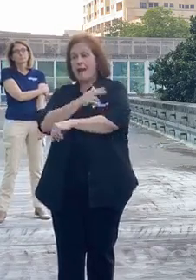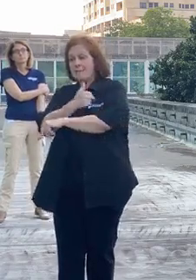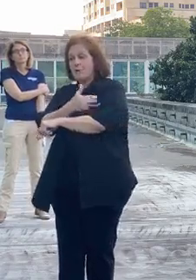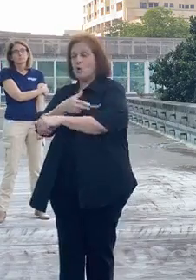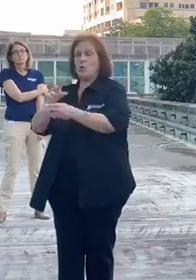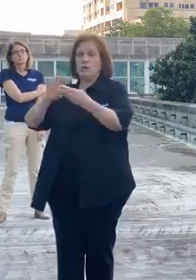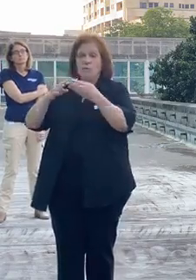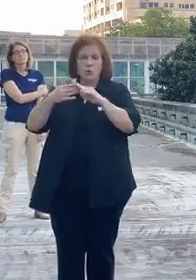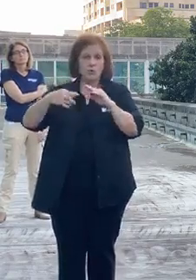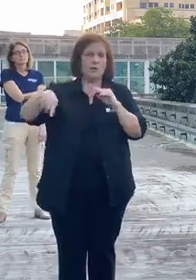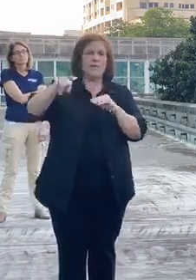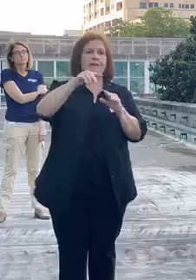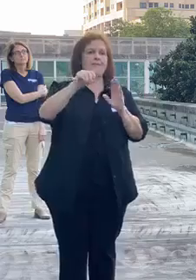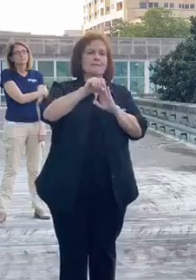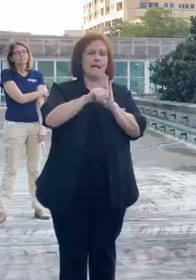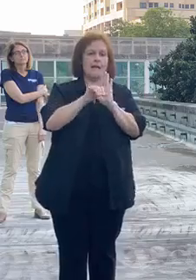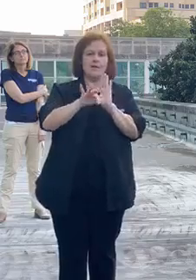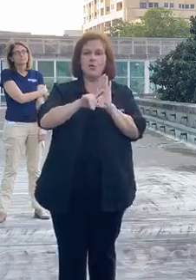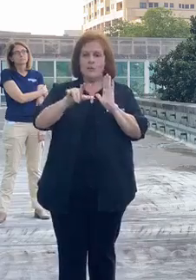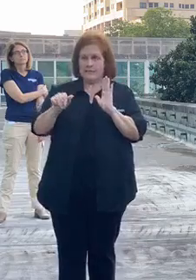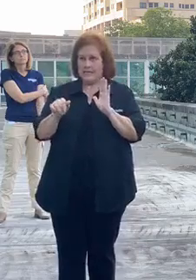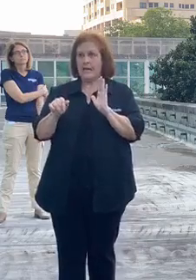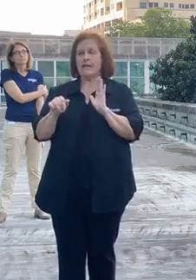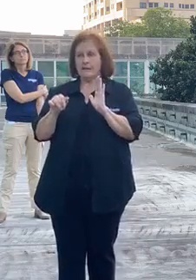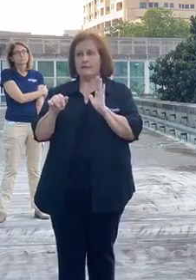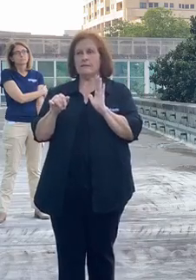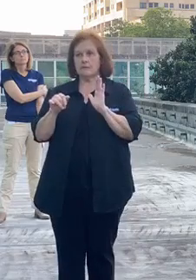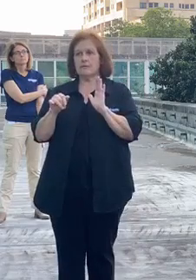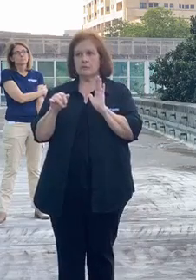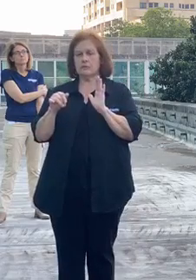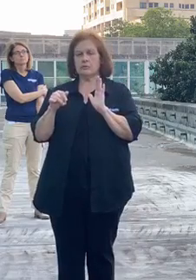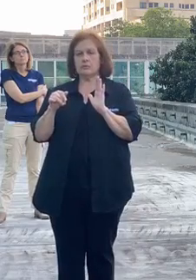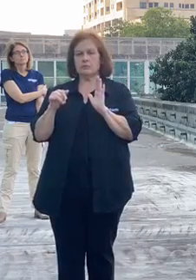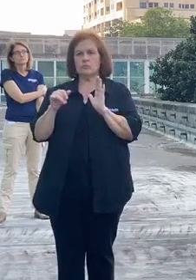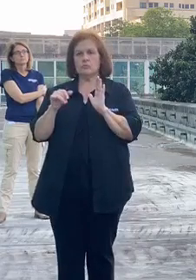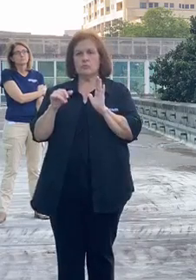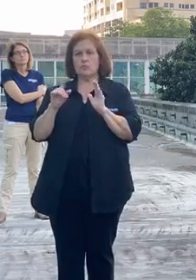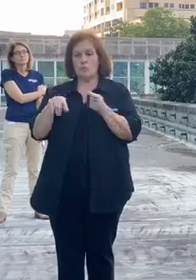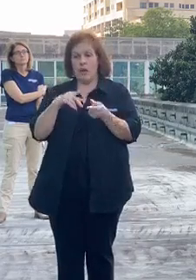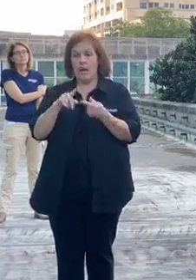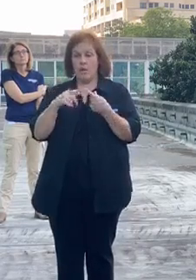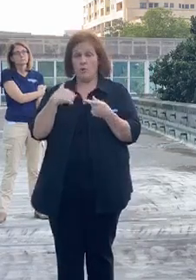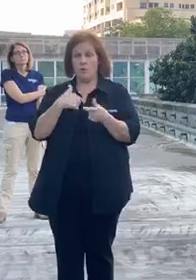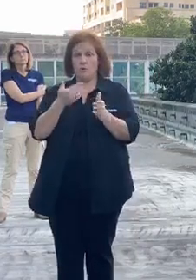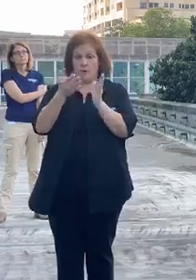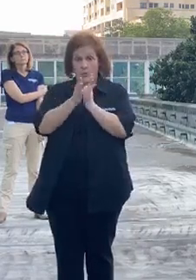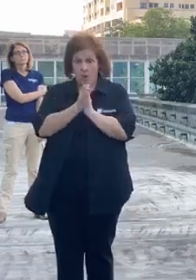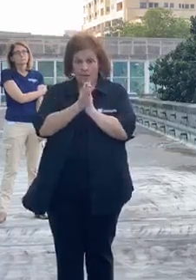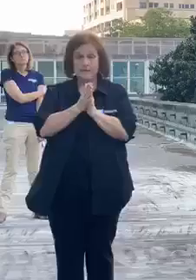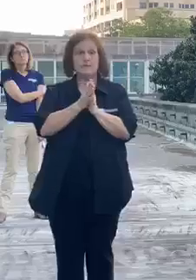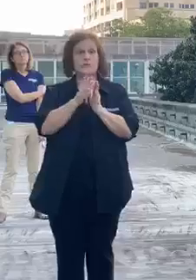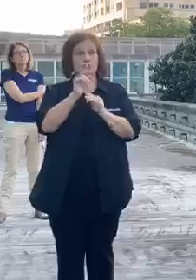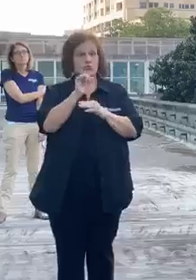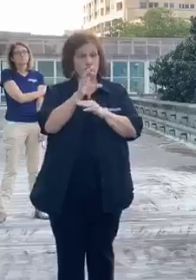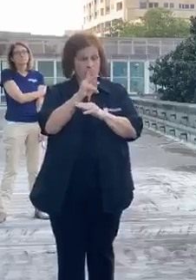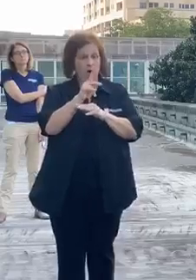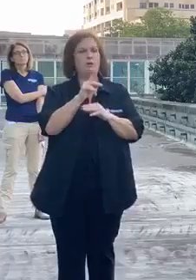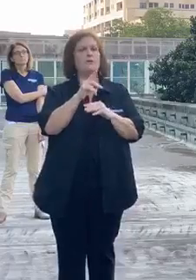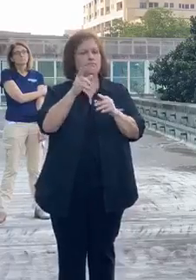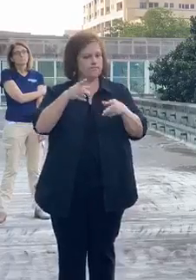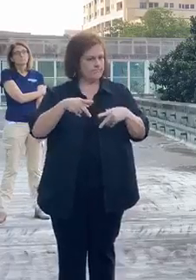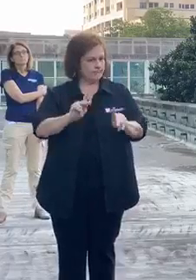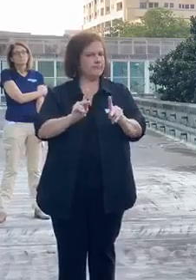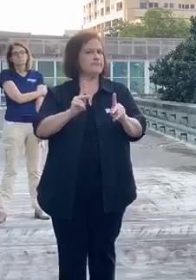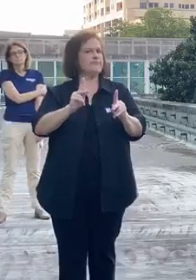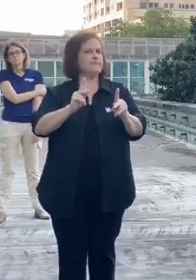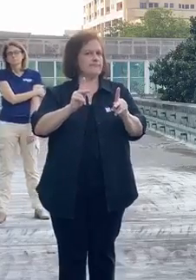hospitals, and the state of Louisiana in particular. Has been real. As soon as we started requesting this, they were on it, and that's what I'll say about it.